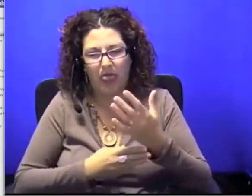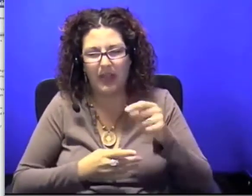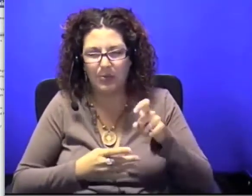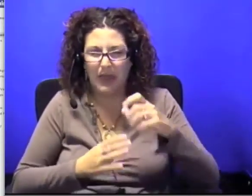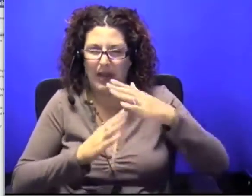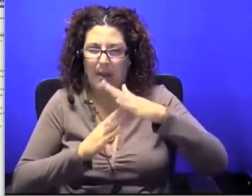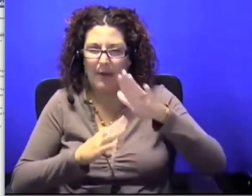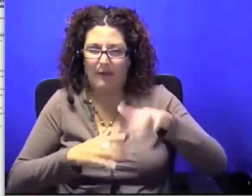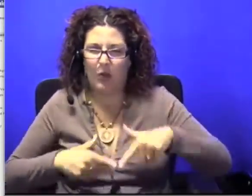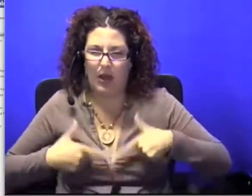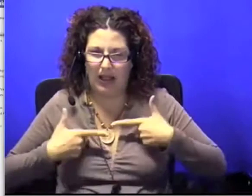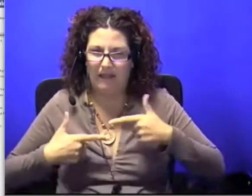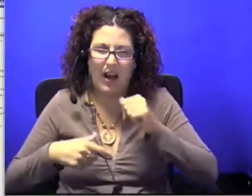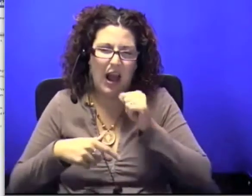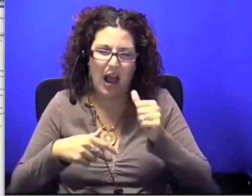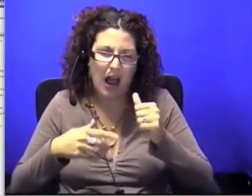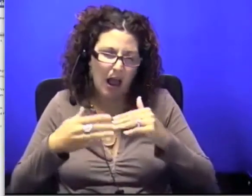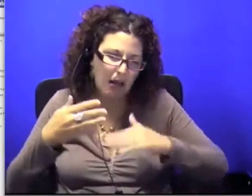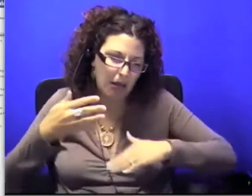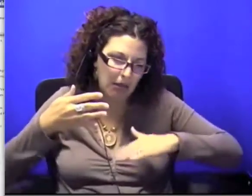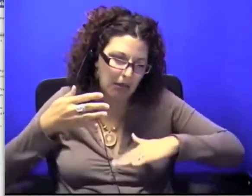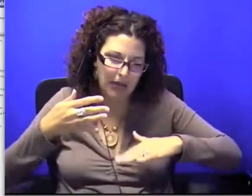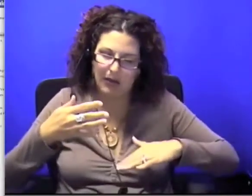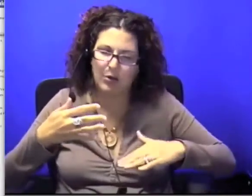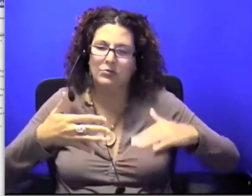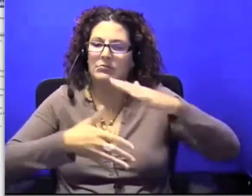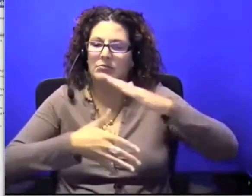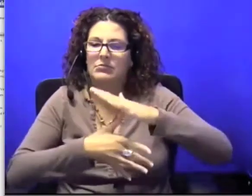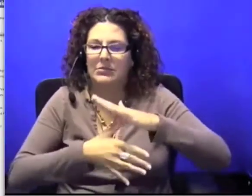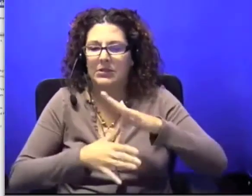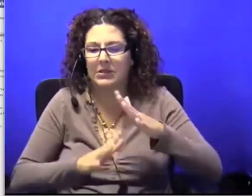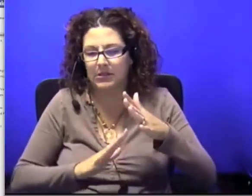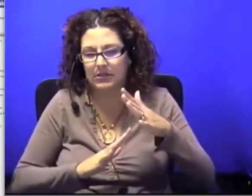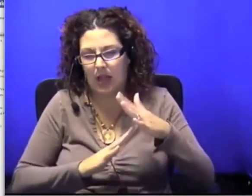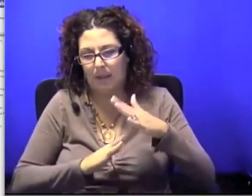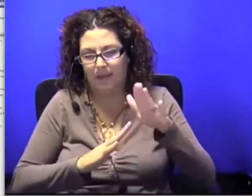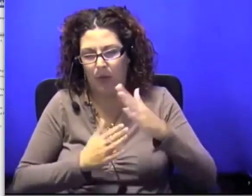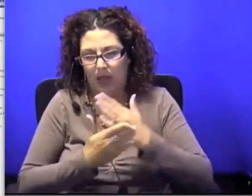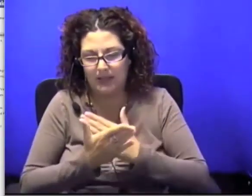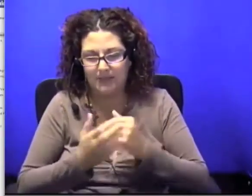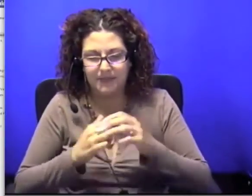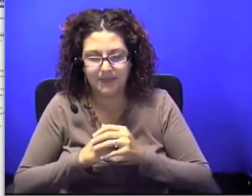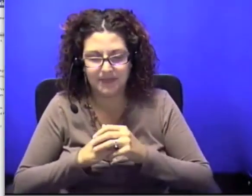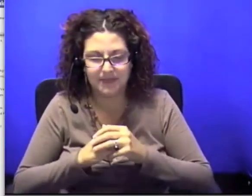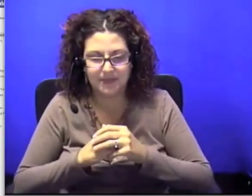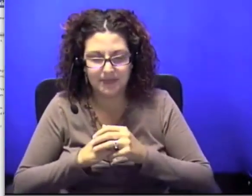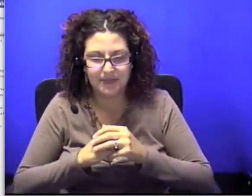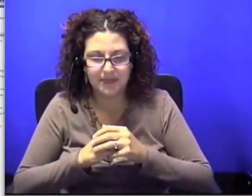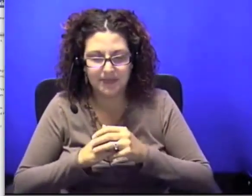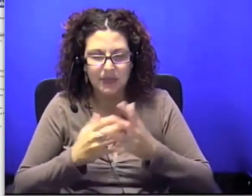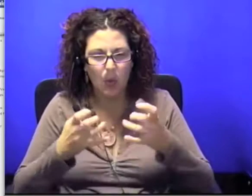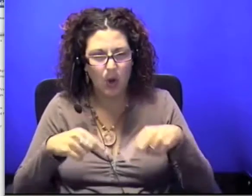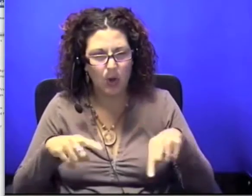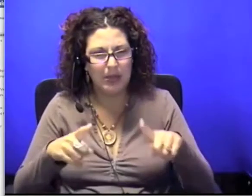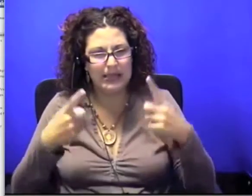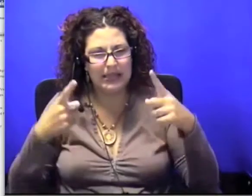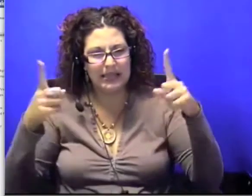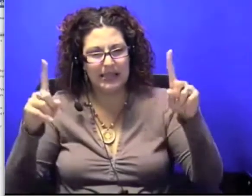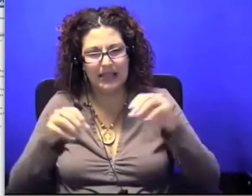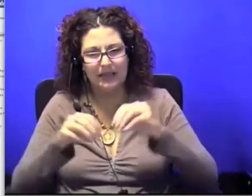be at the top of the list, not an afterthought, not let's add some of that to it. Let's be successful